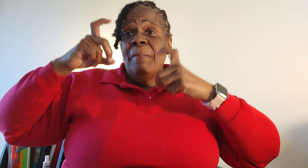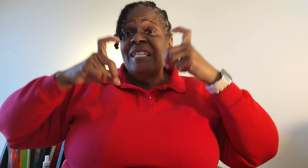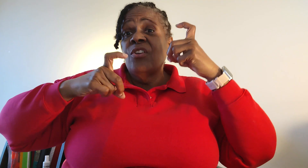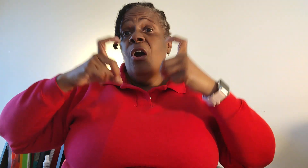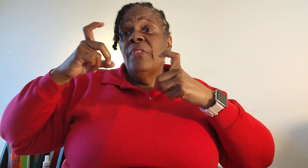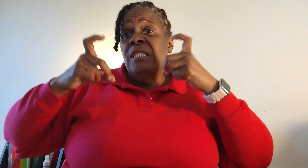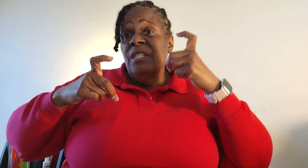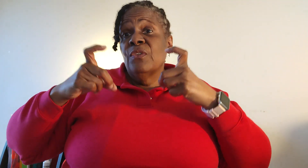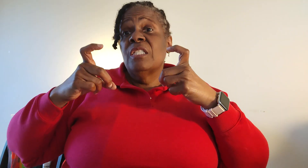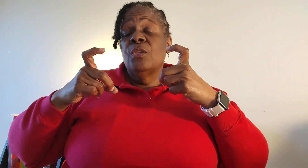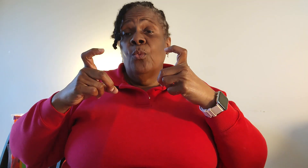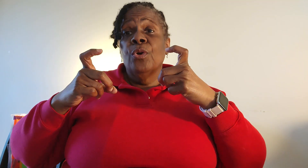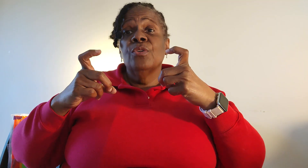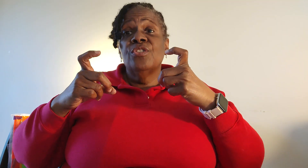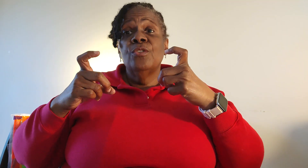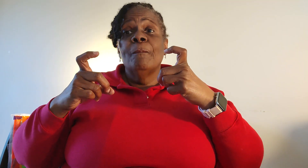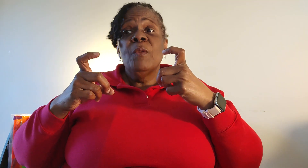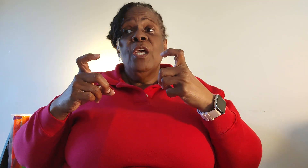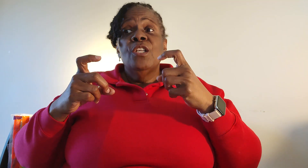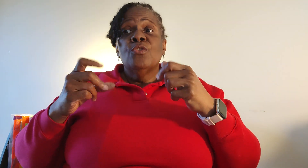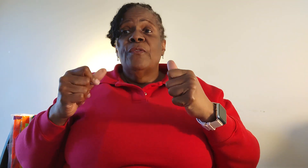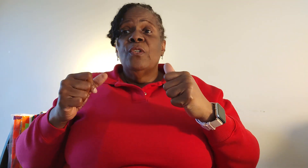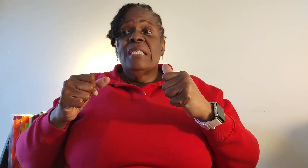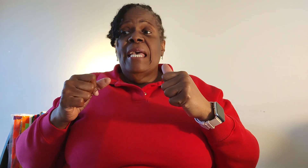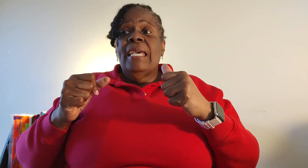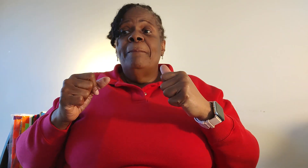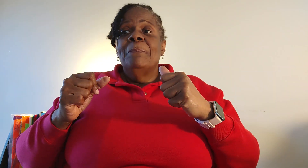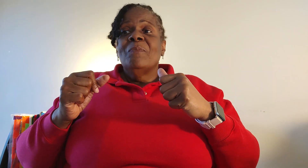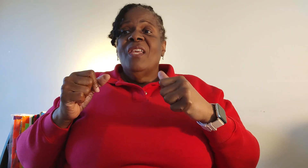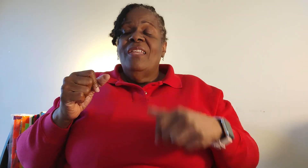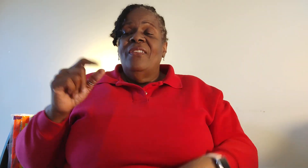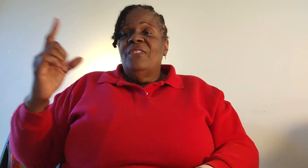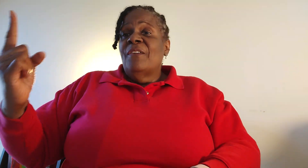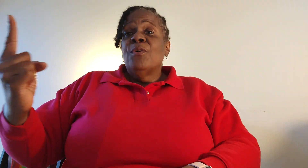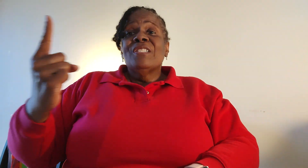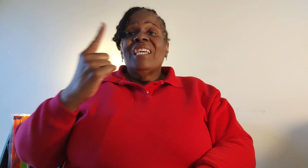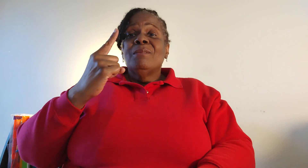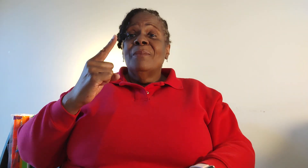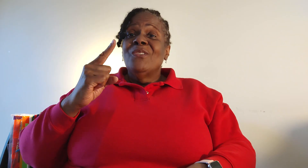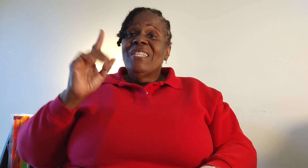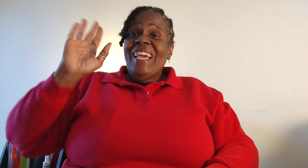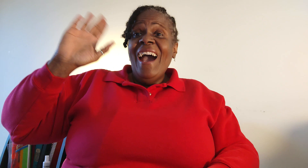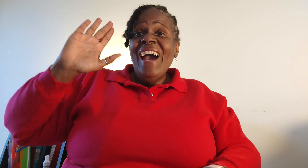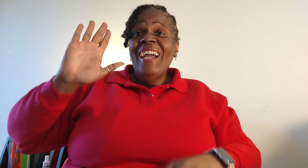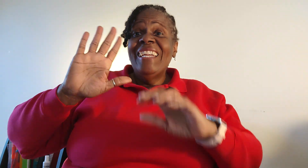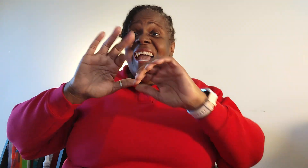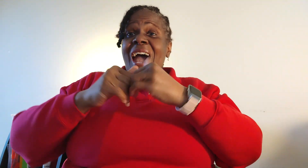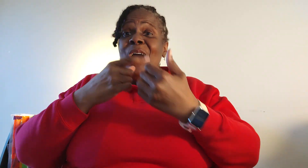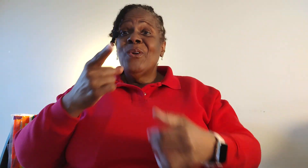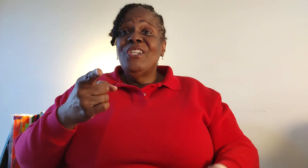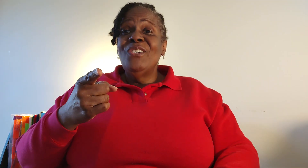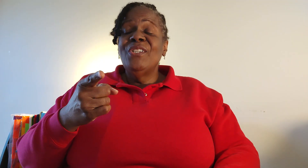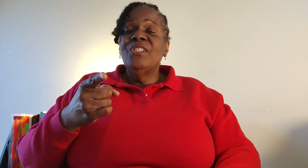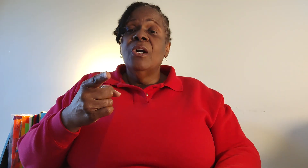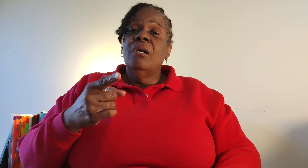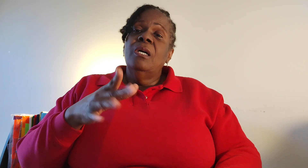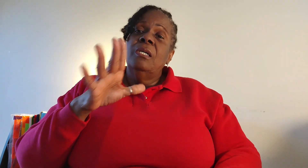makes all the difference in the world too. So if you say, the deaf person comes up to you and say, hi, how are you? And you go,